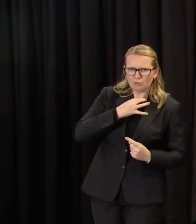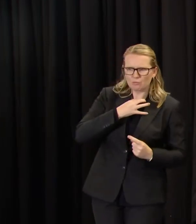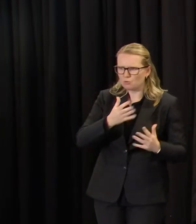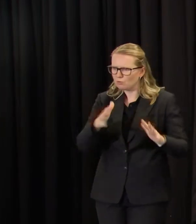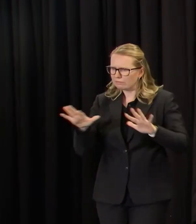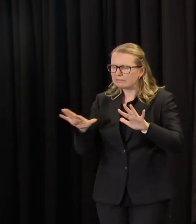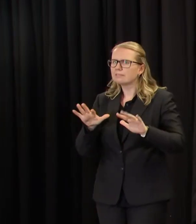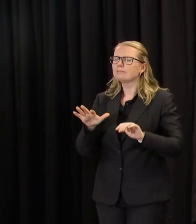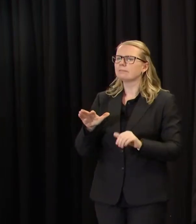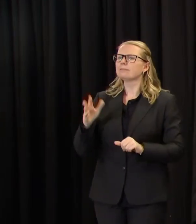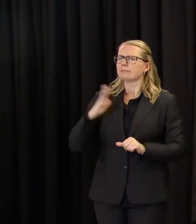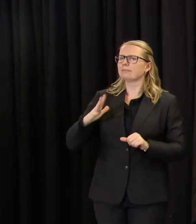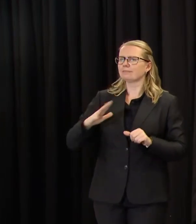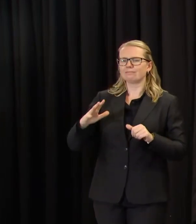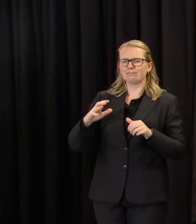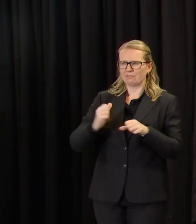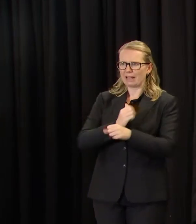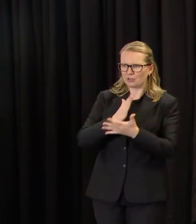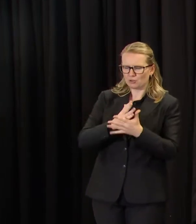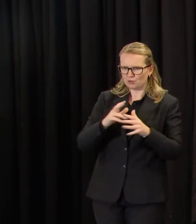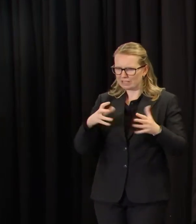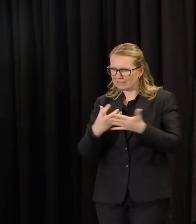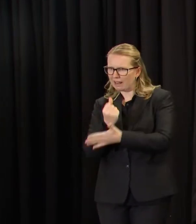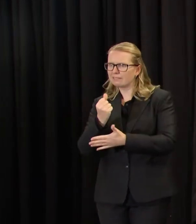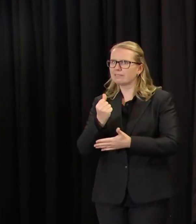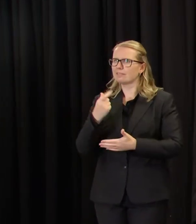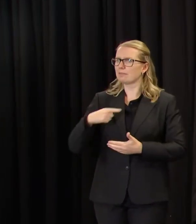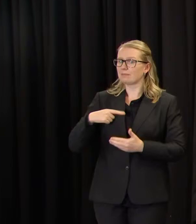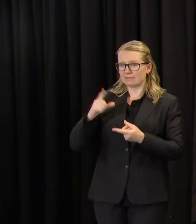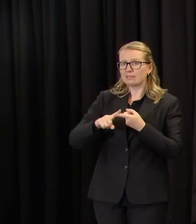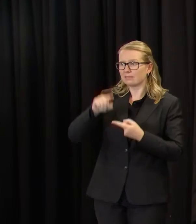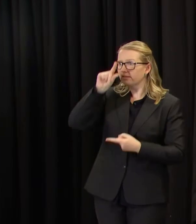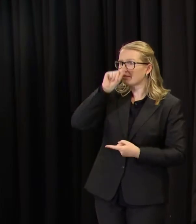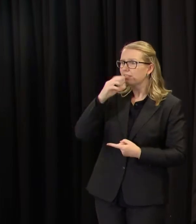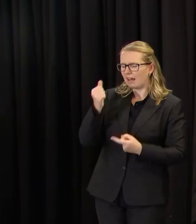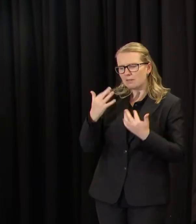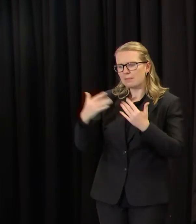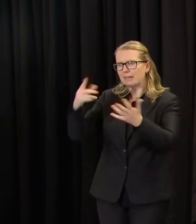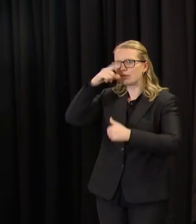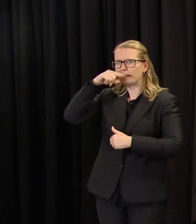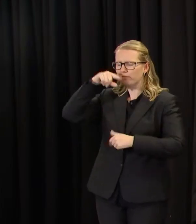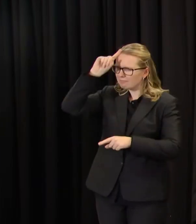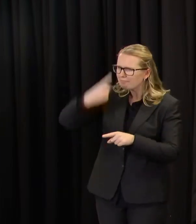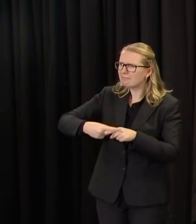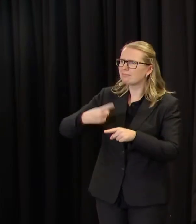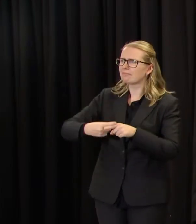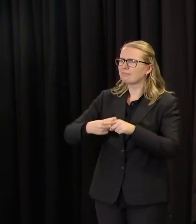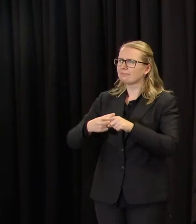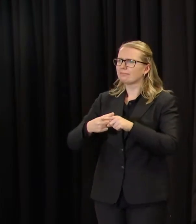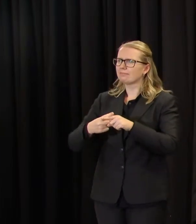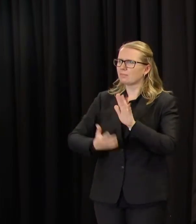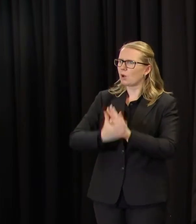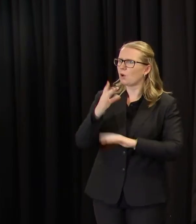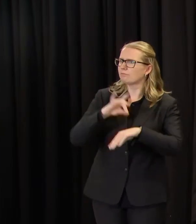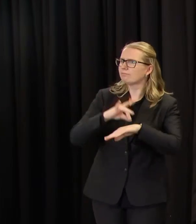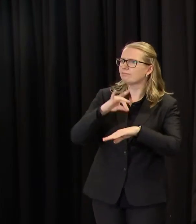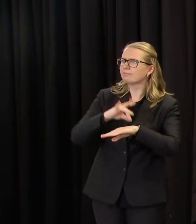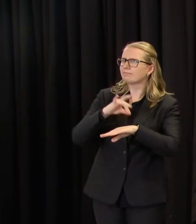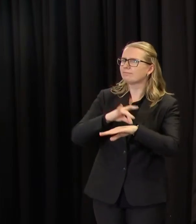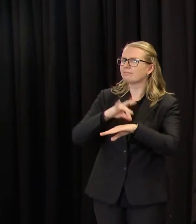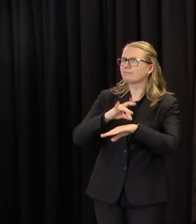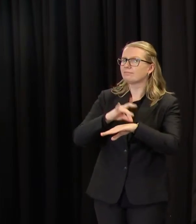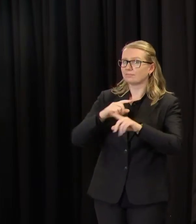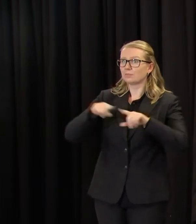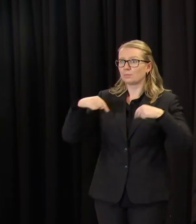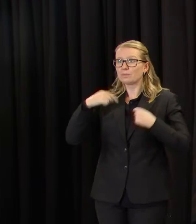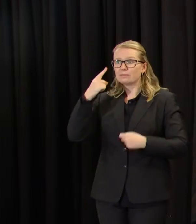point I'm making, then you will finish up with many, many people very ill and they will finish up in hospital. And these are these terrible scenes we